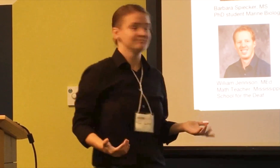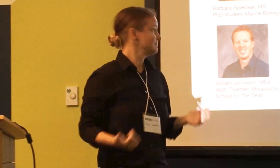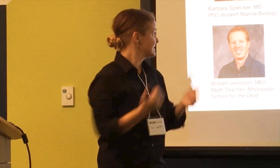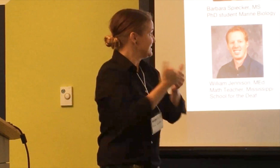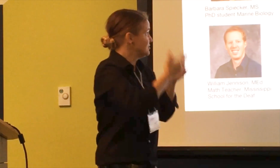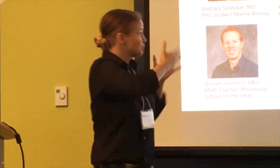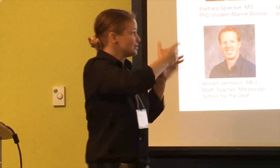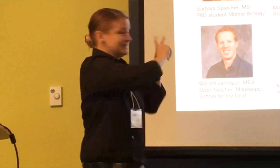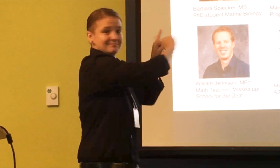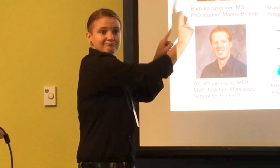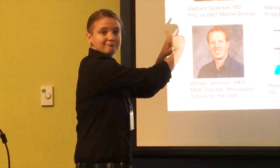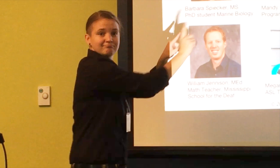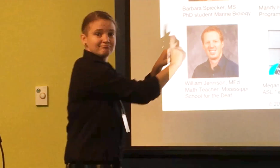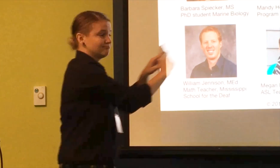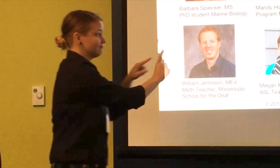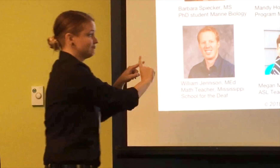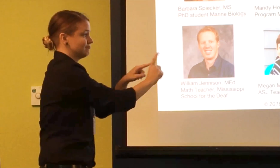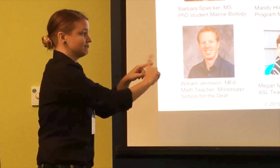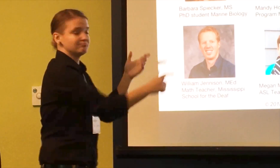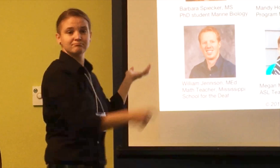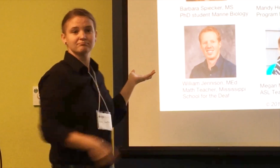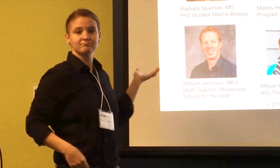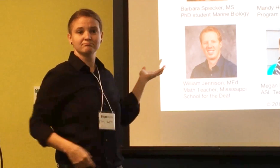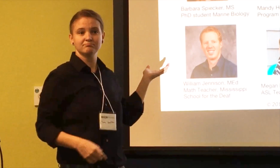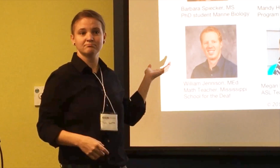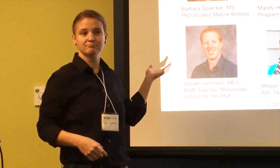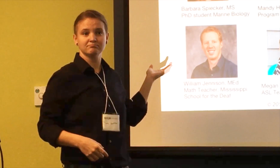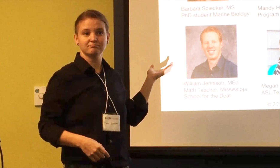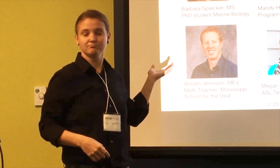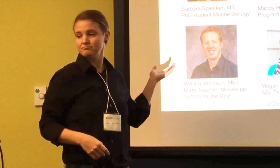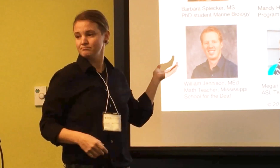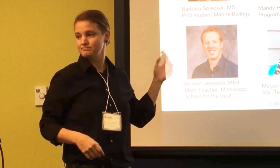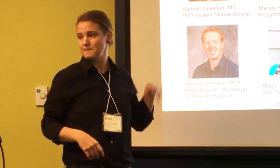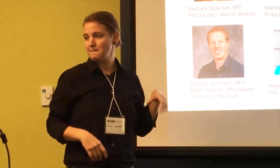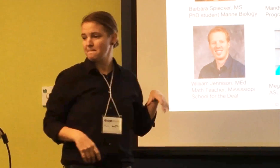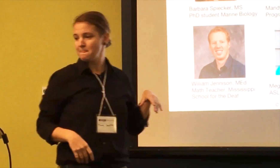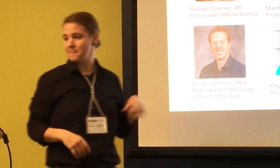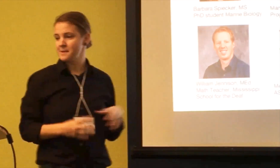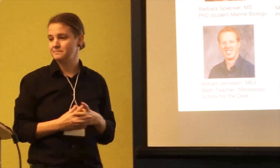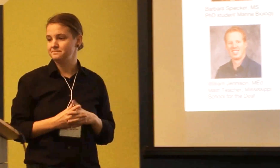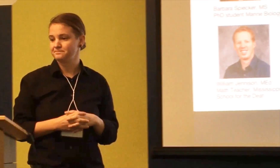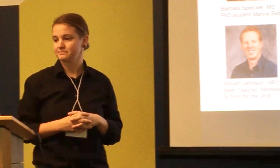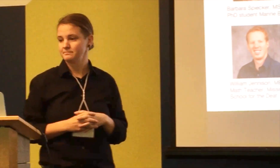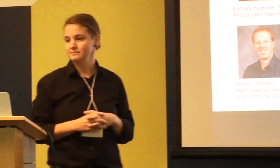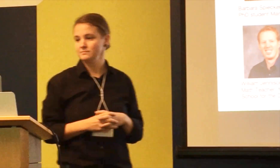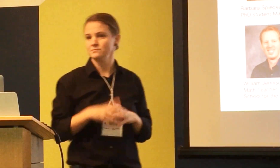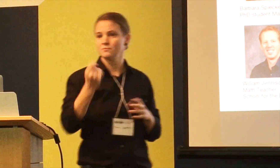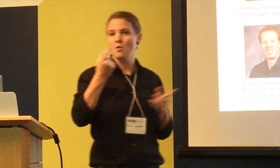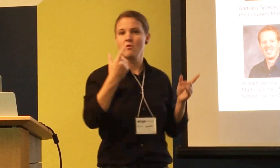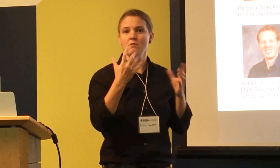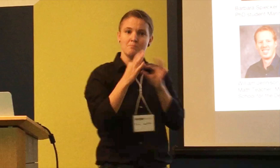can just recharge with your colleagues very readily. That's not the case for us.